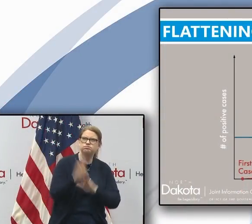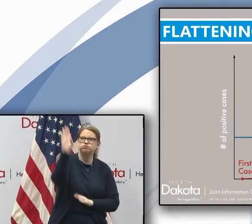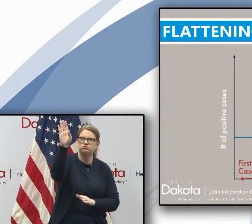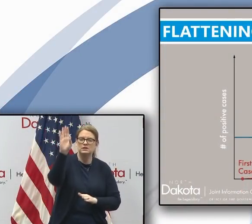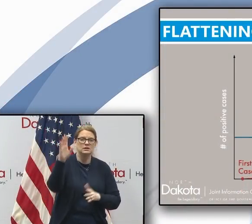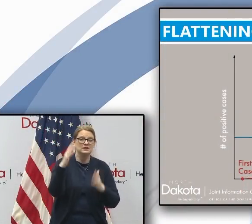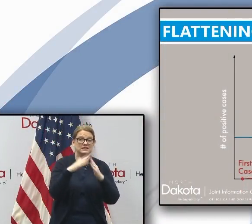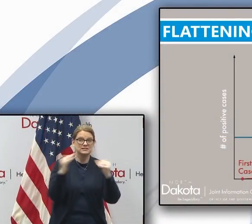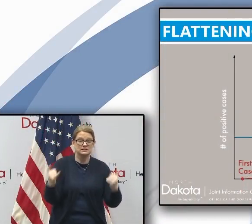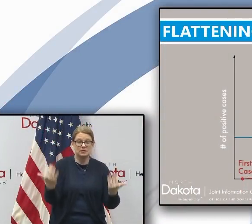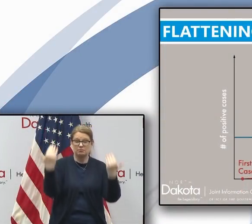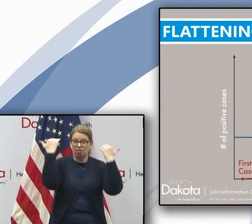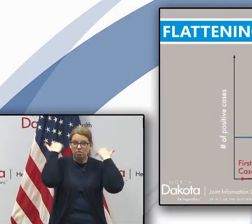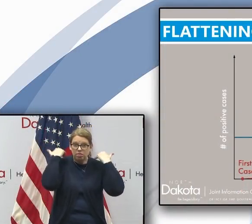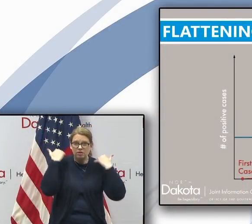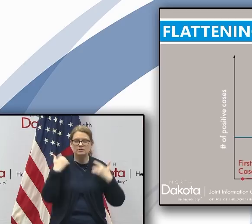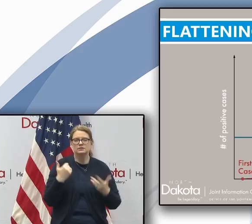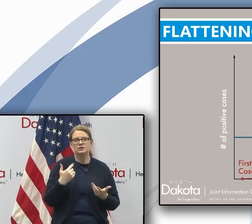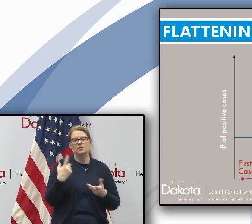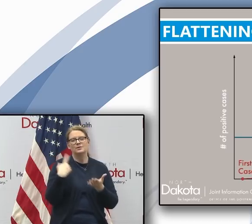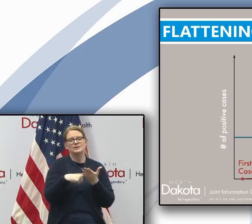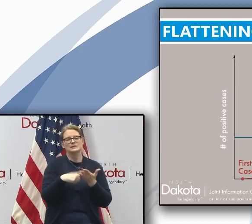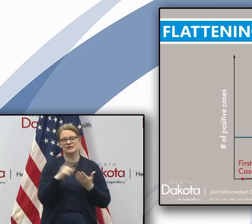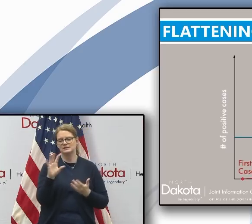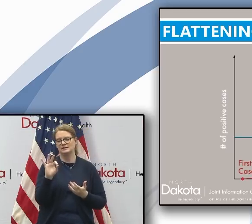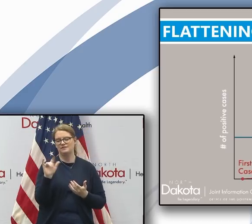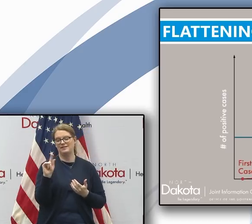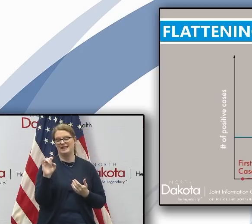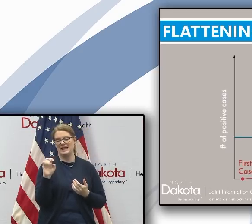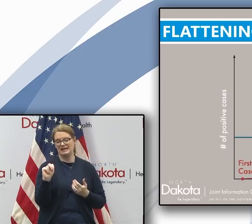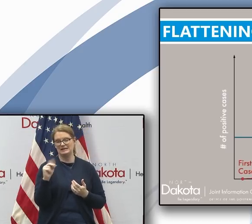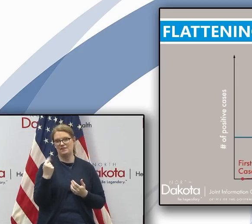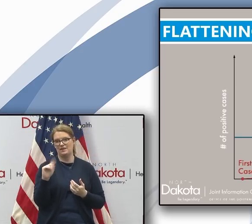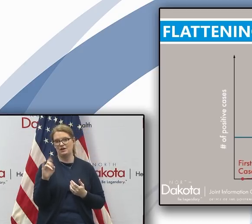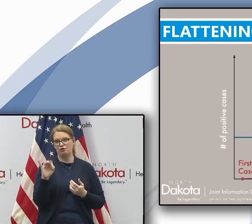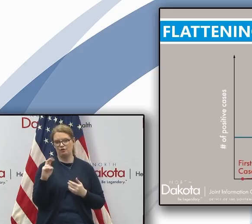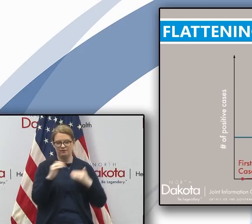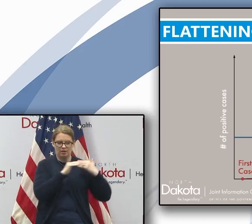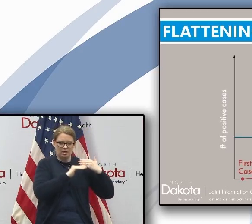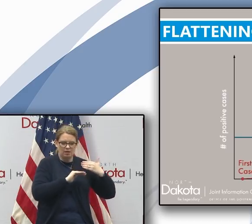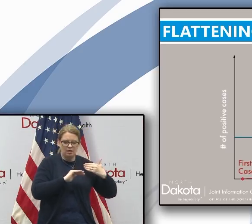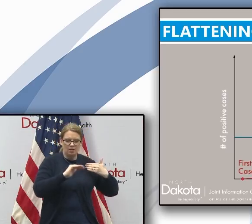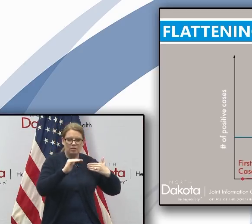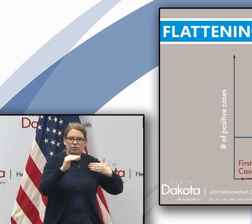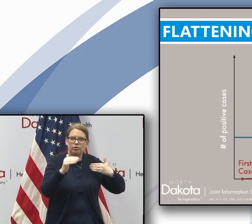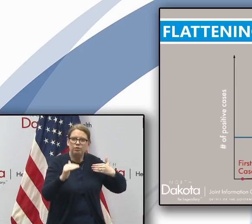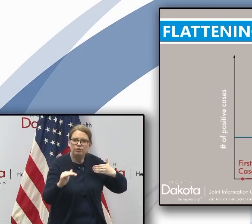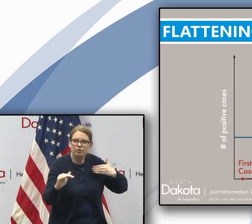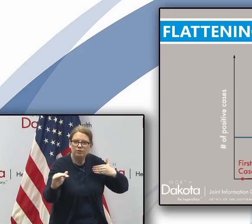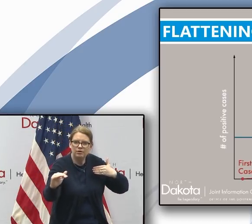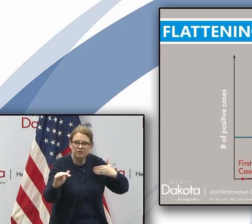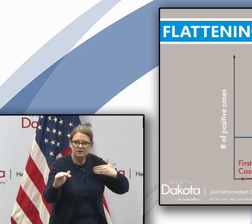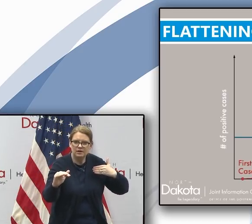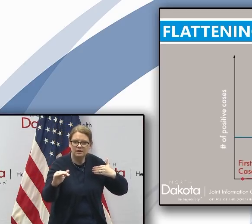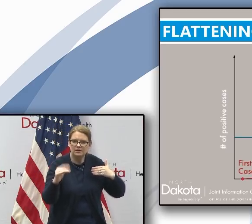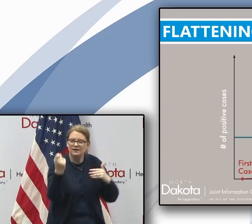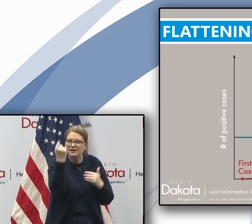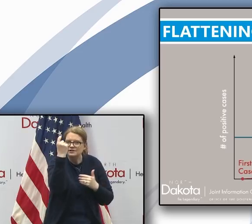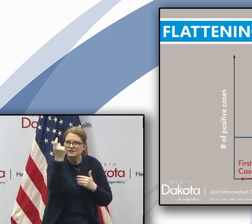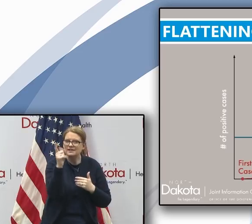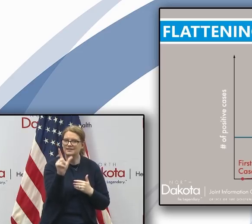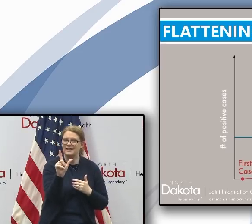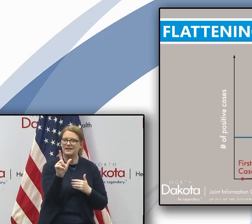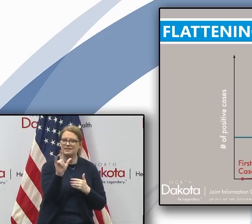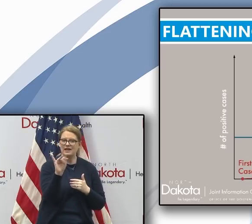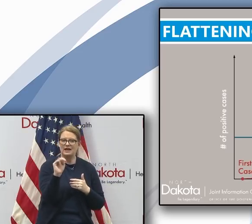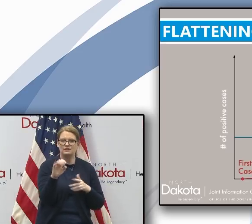other is the flatten the curve, which you've ever heard anyone talk about. We're doing that through all the actions that we're taking. There's another line on that chart, which we've now